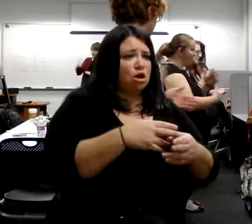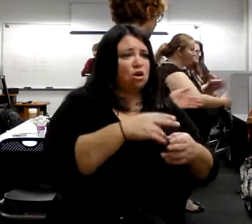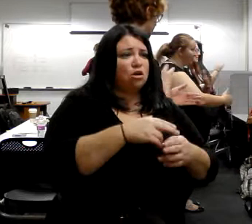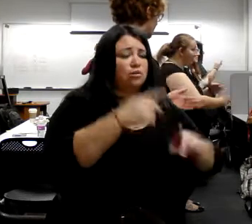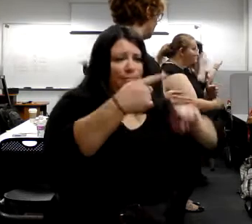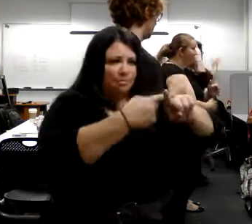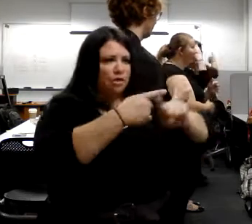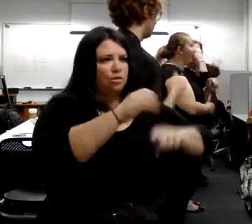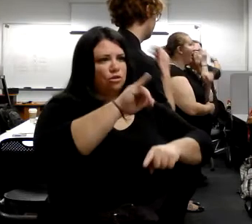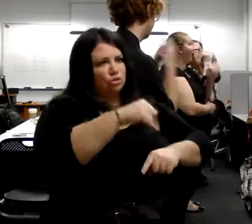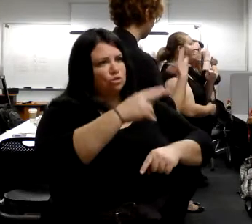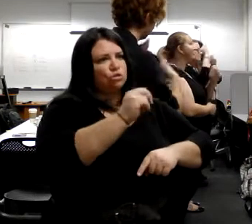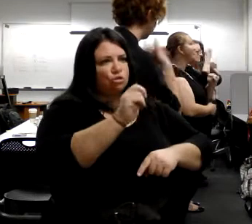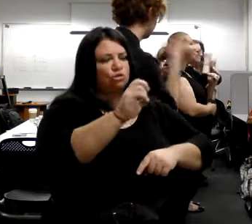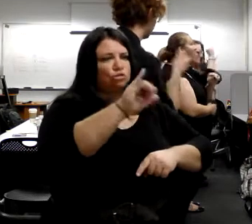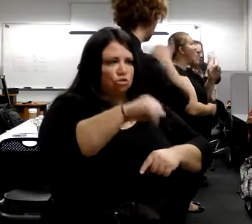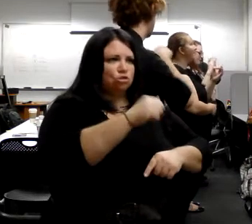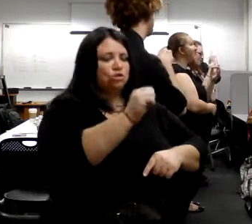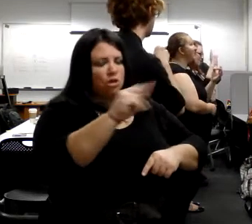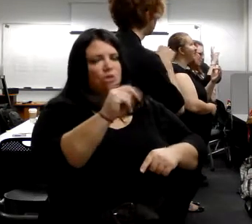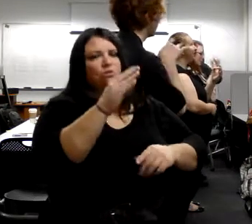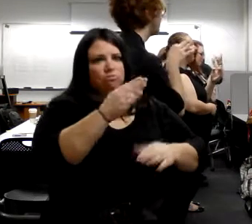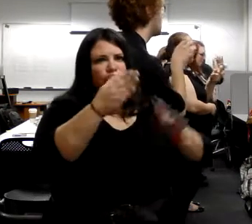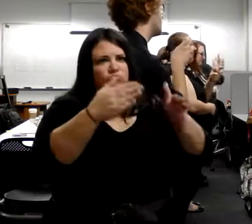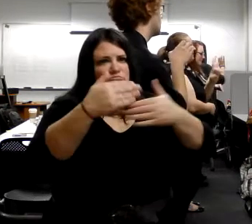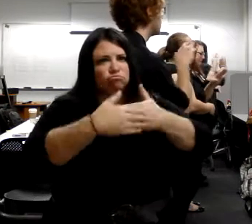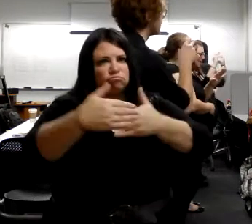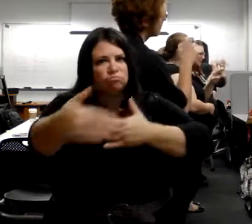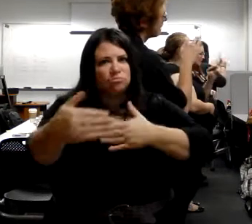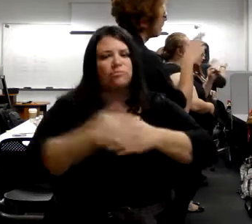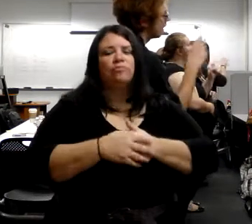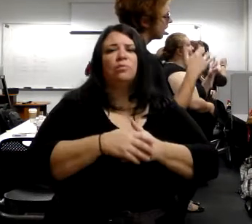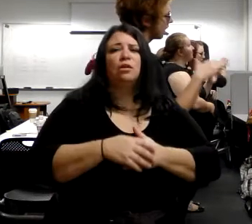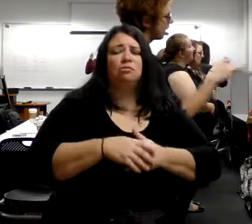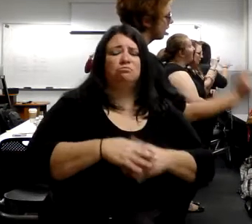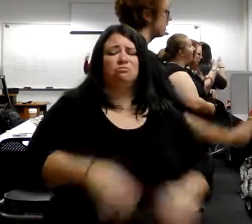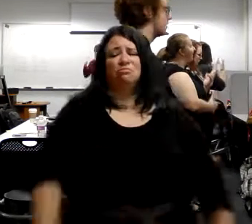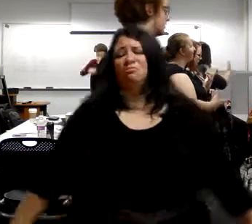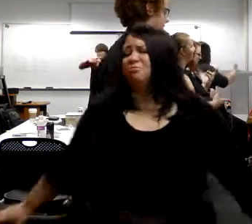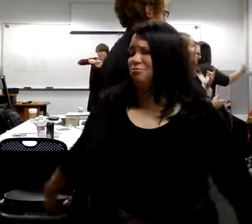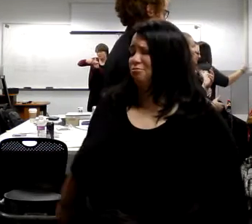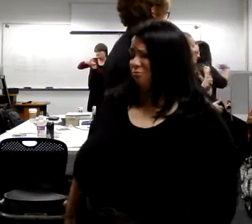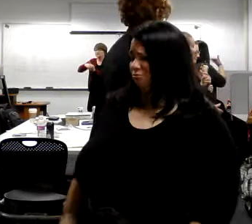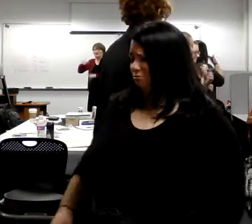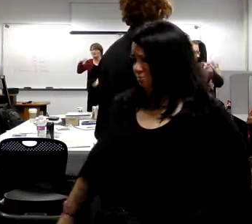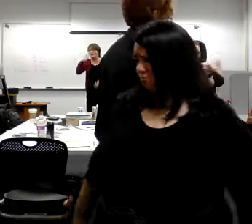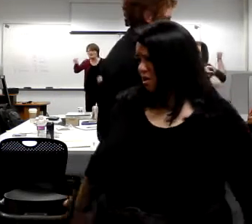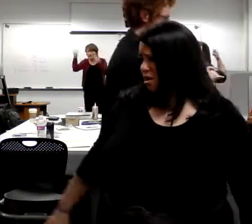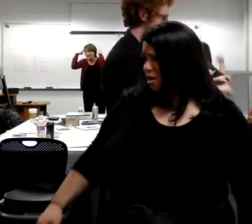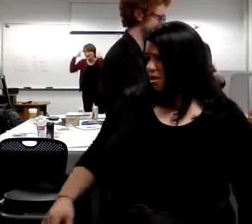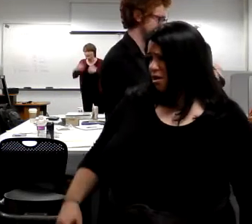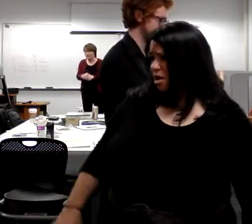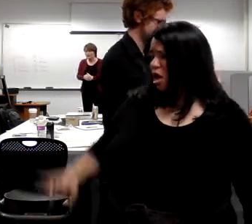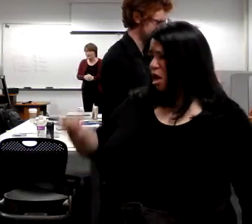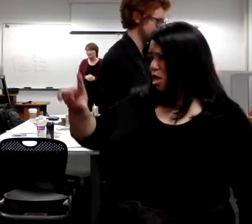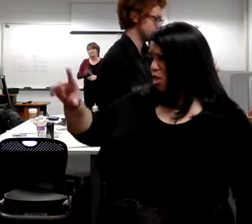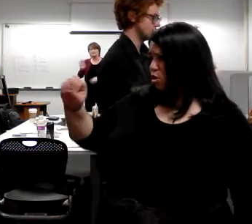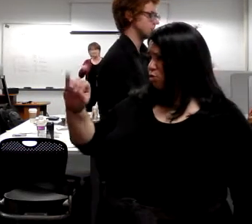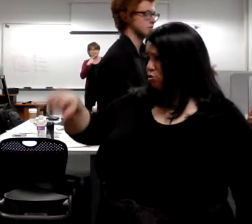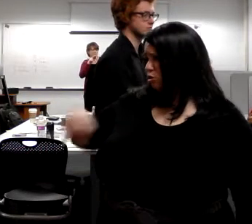April. I had to sing the whole thing. And she still didn't get it. So she goes, Lou Jane Ottman, you're wrong. My